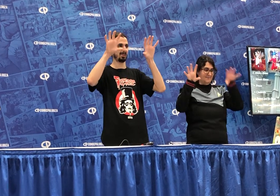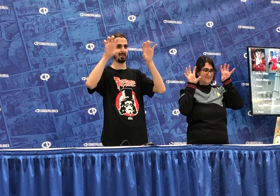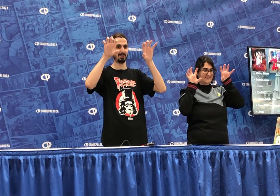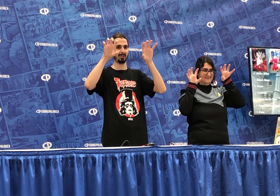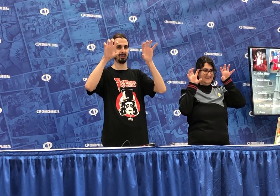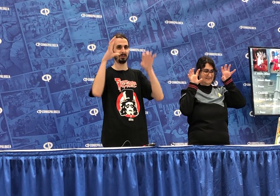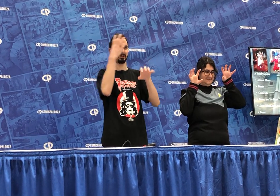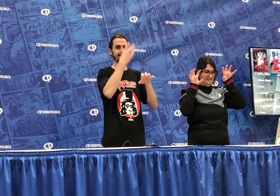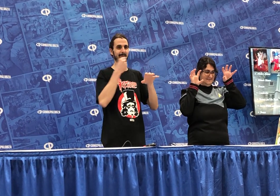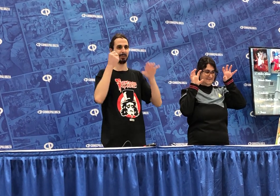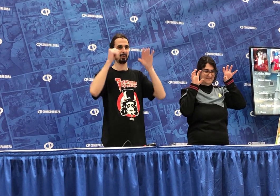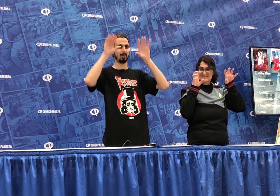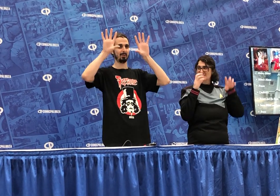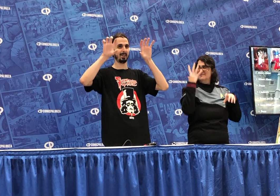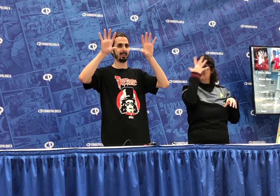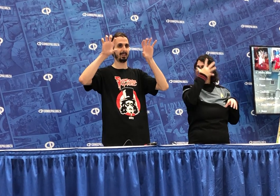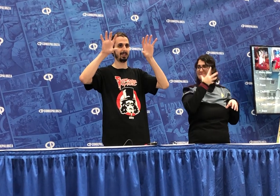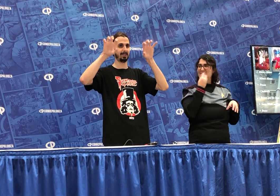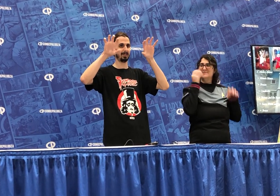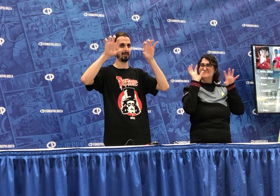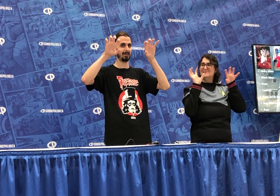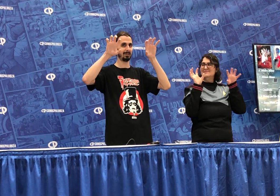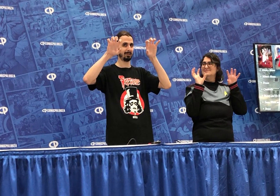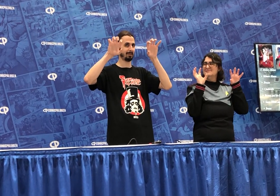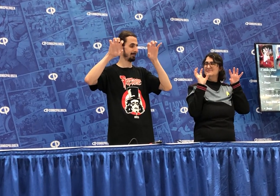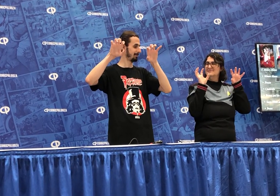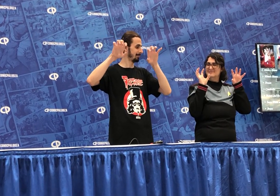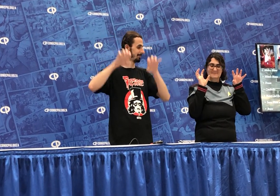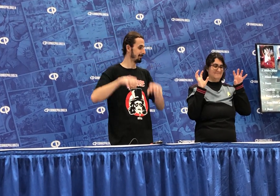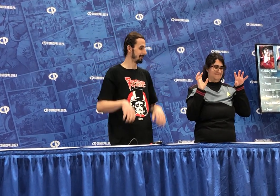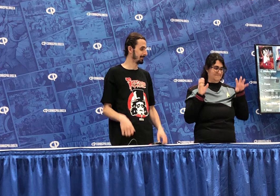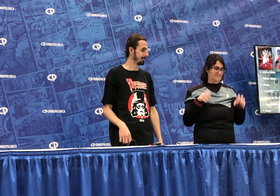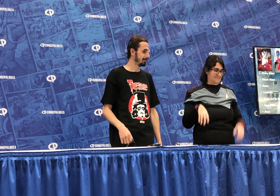Beauty and the Beast. Beauty, Beast.